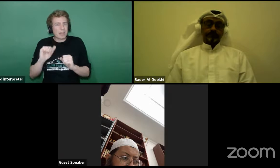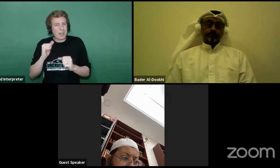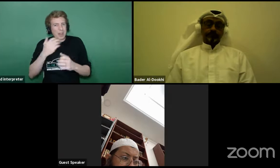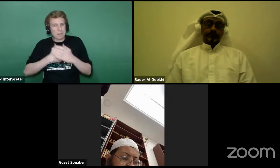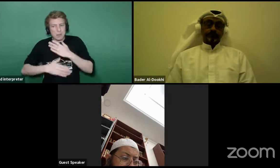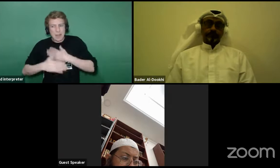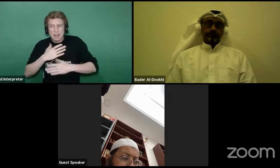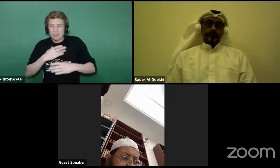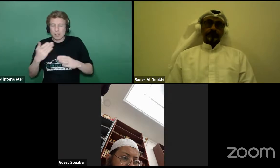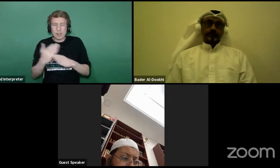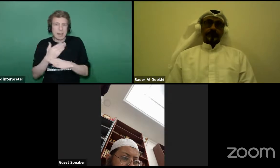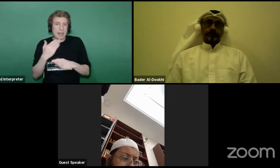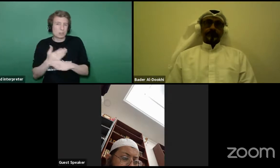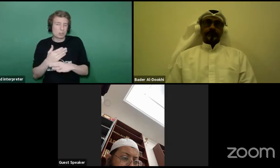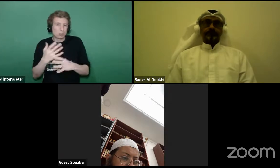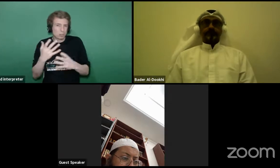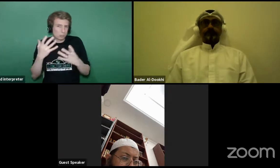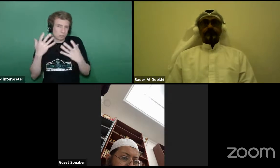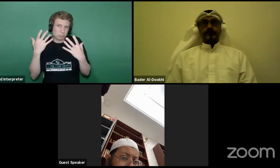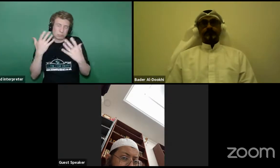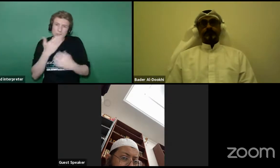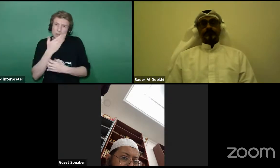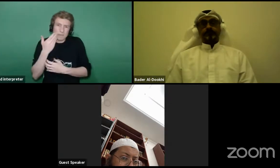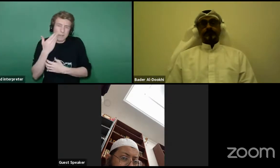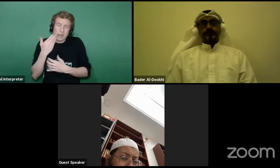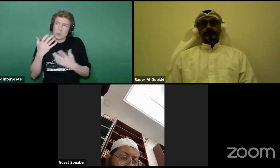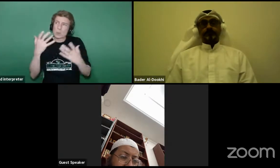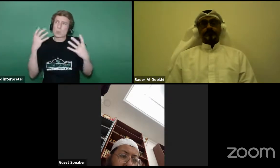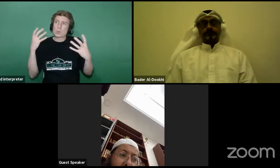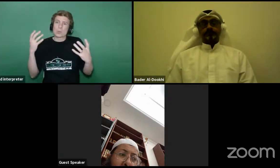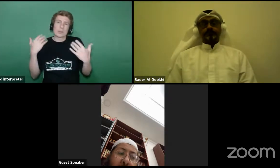this great act of worship. Naam, Shaykhana.